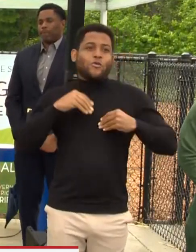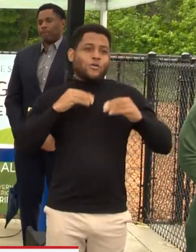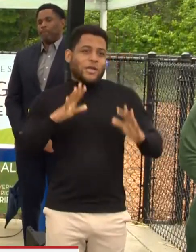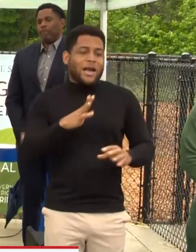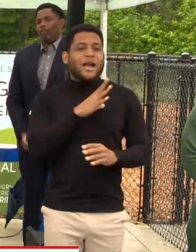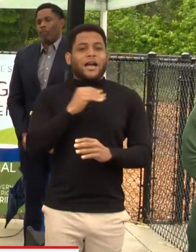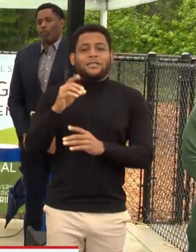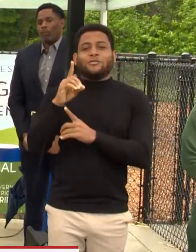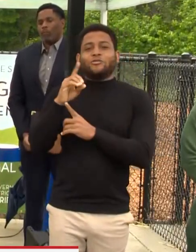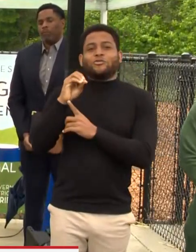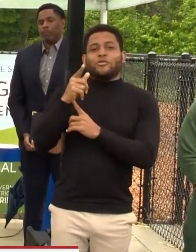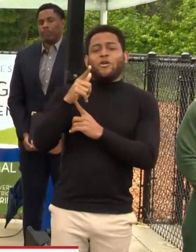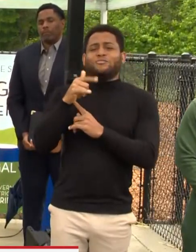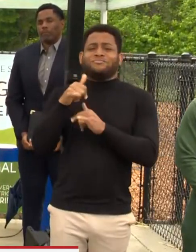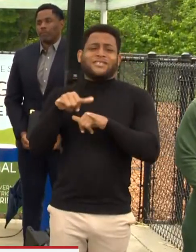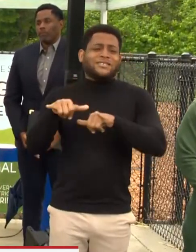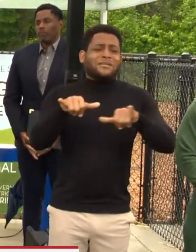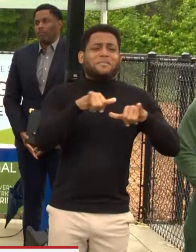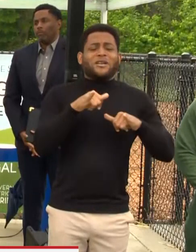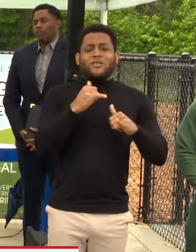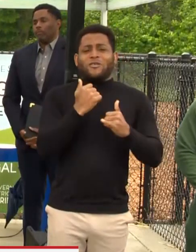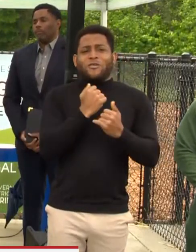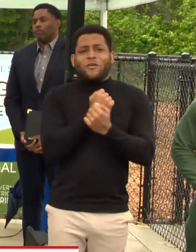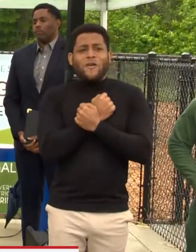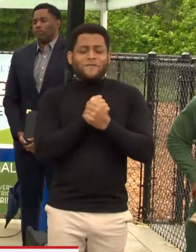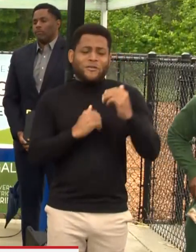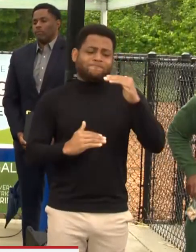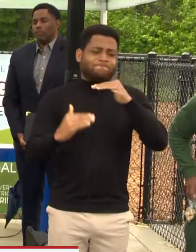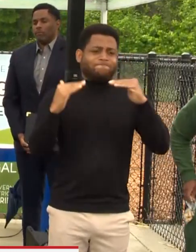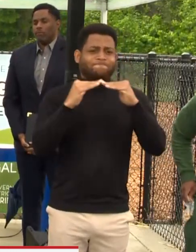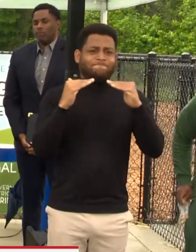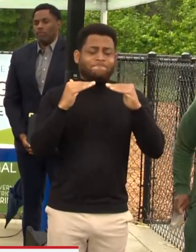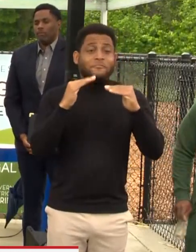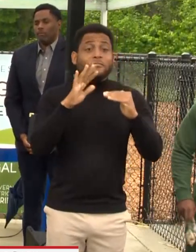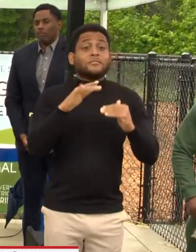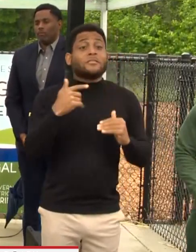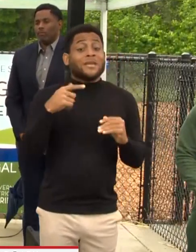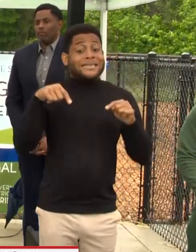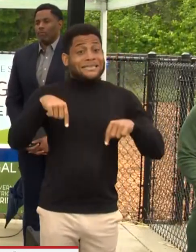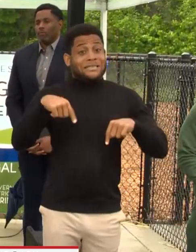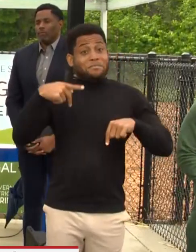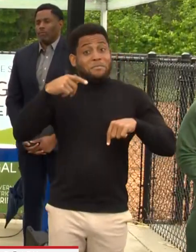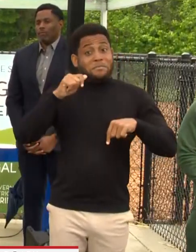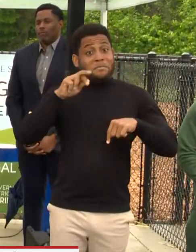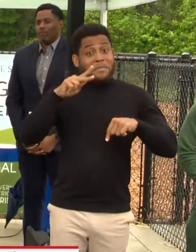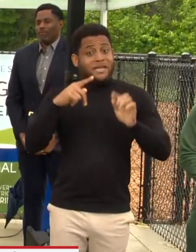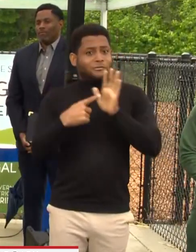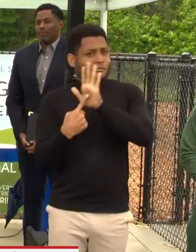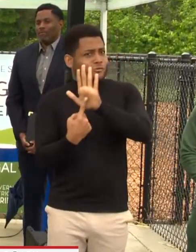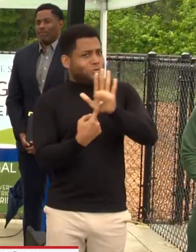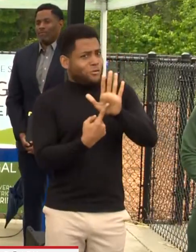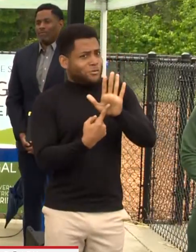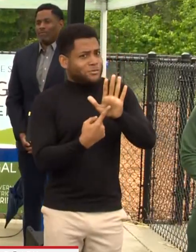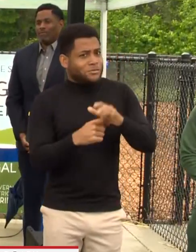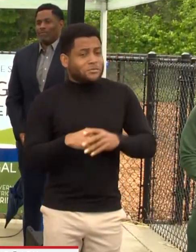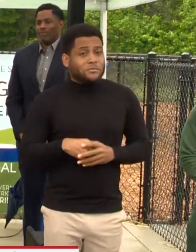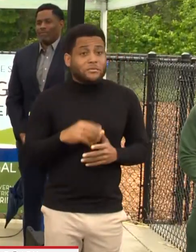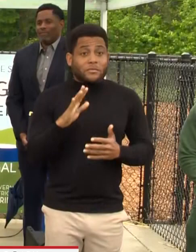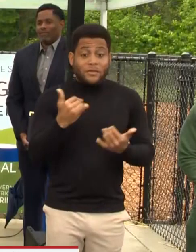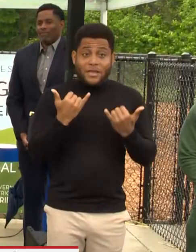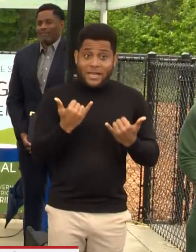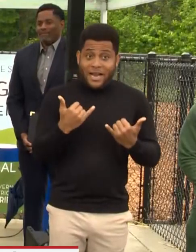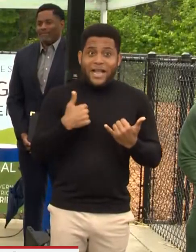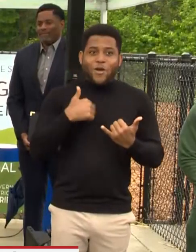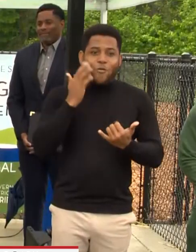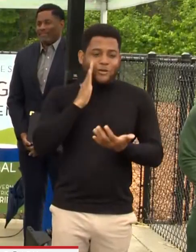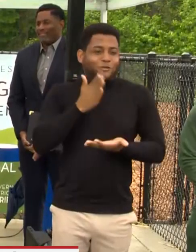ward. And this park really shows that today. And with that, I'm going to silence my voice and introduce Mayor